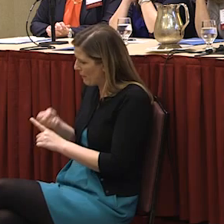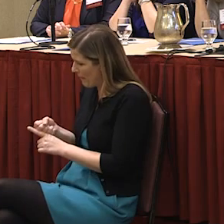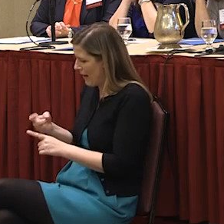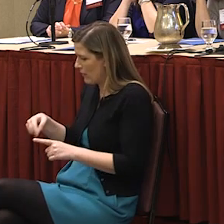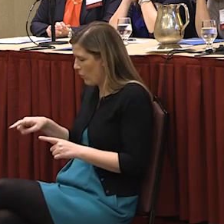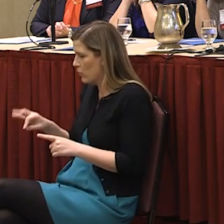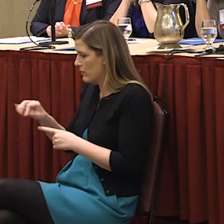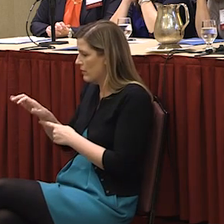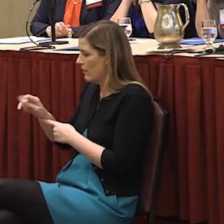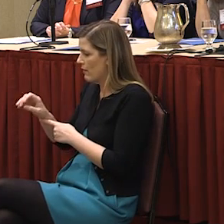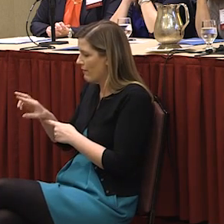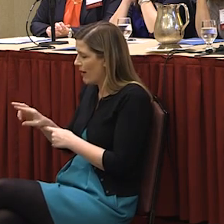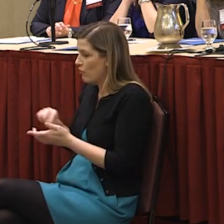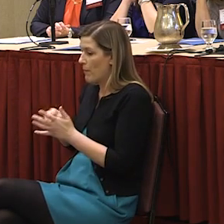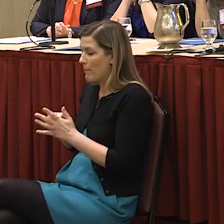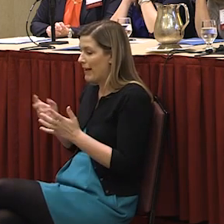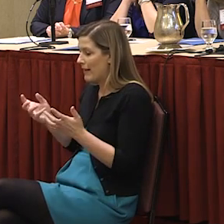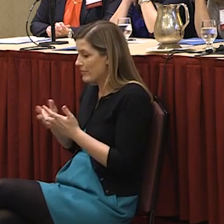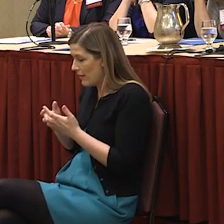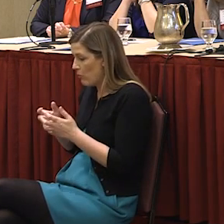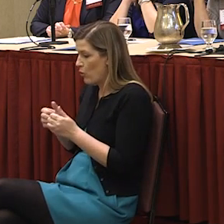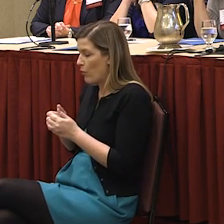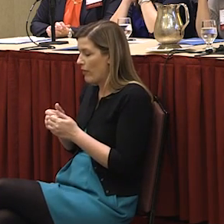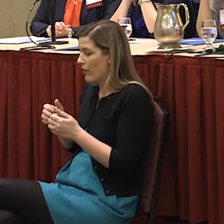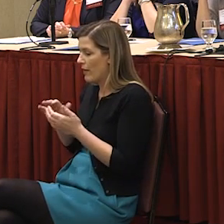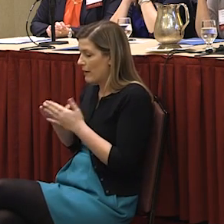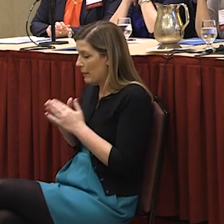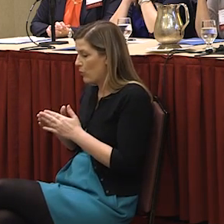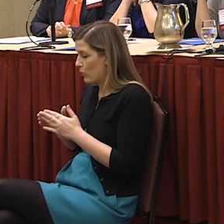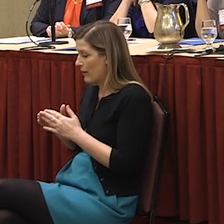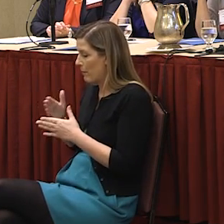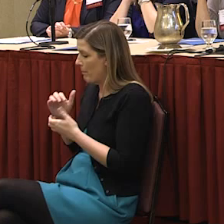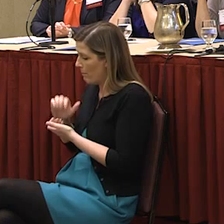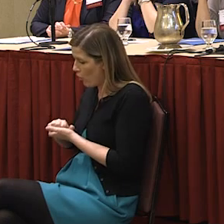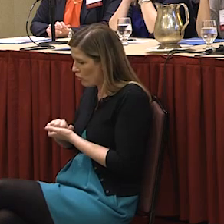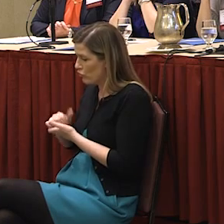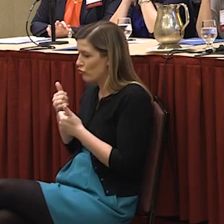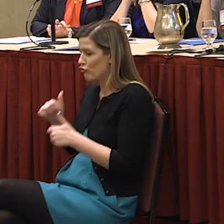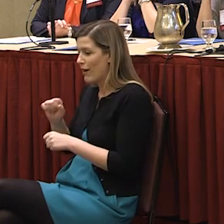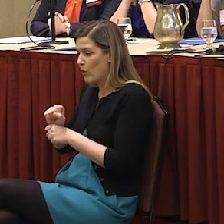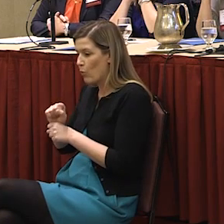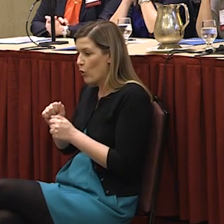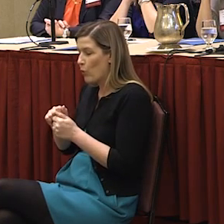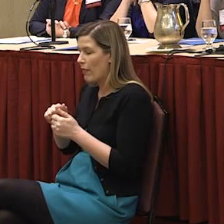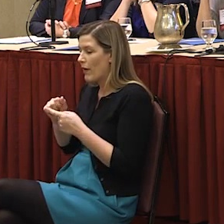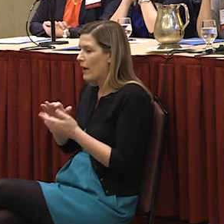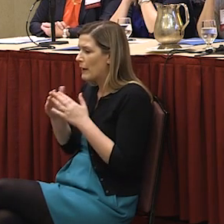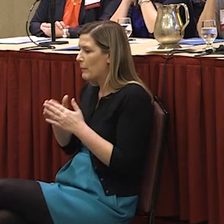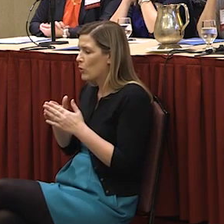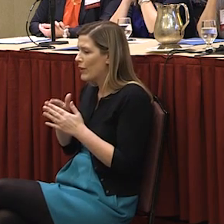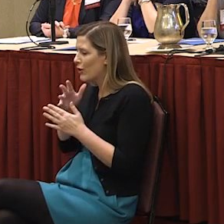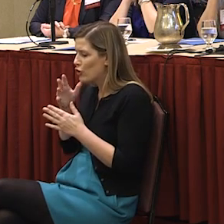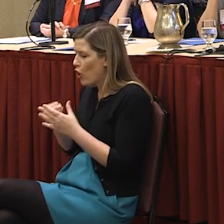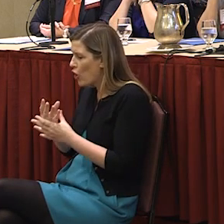factors. So collaborating with community partners and community gardening. As I had mentioned earlier, we are trying to work with the community gardeners with over